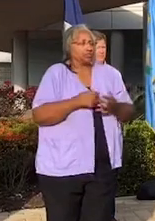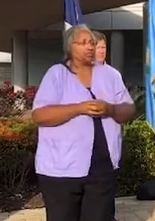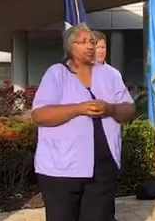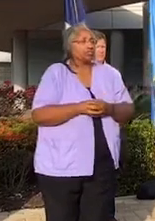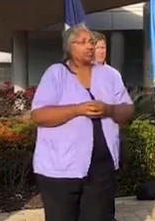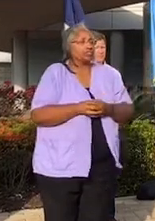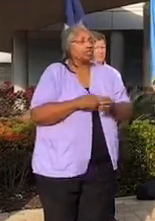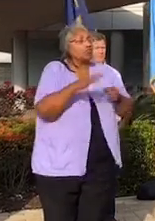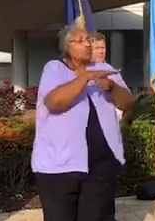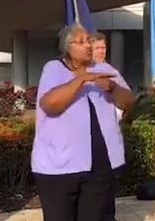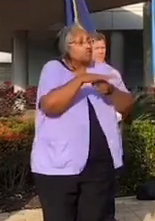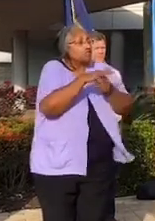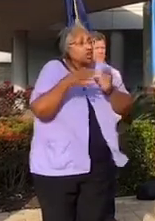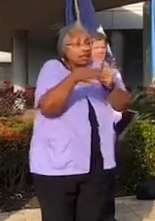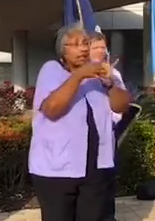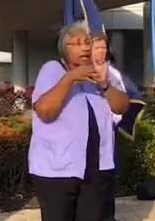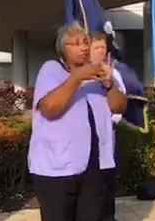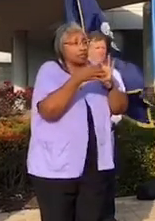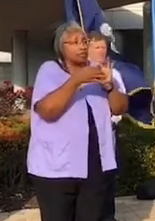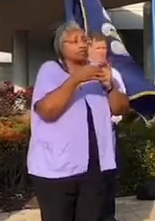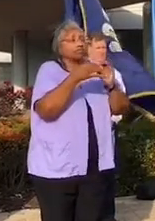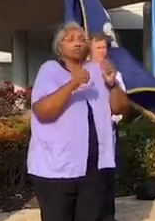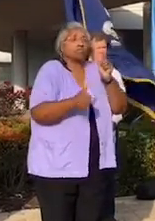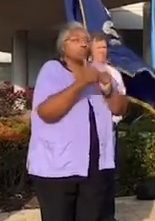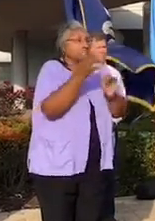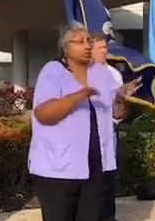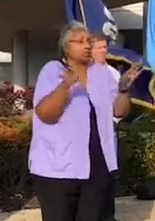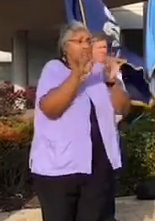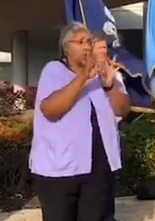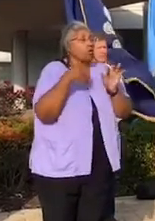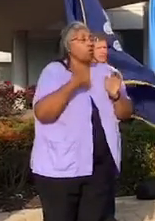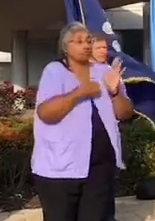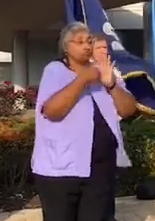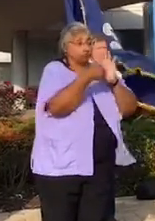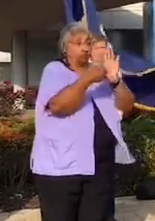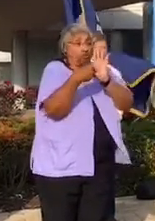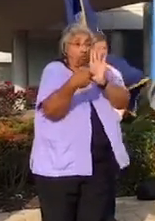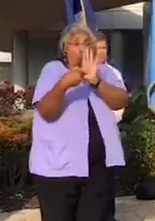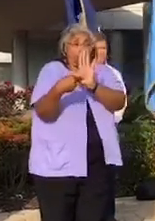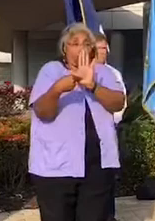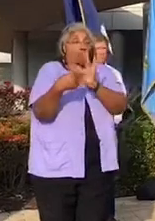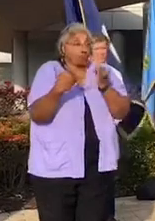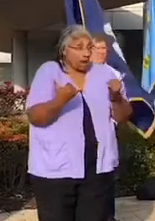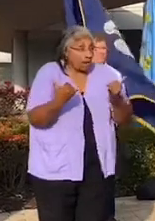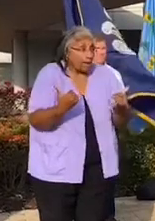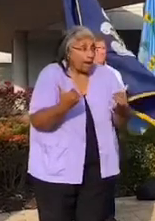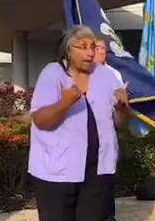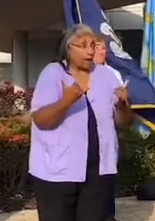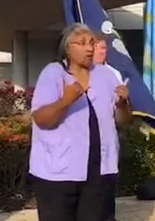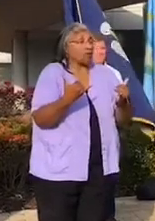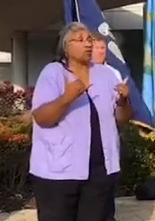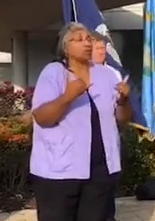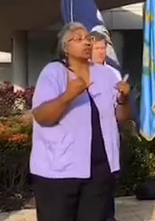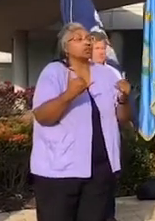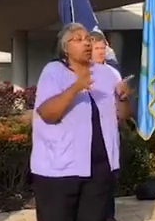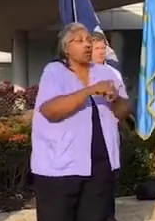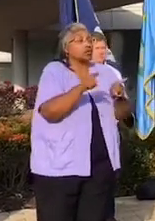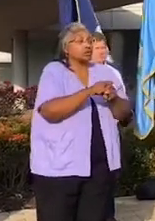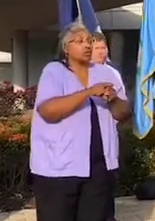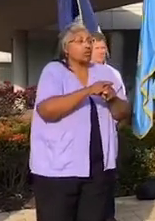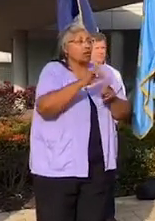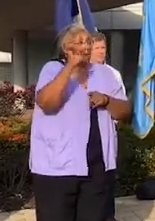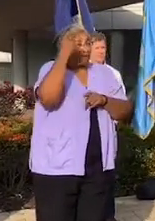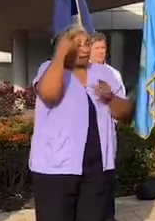Regional collaboration is a top priority, and that's what we're demonstrating right now. As mentioned, Governor John